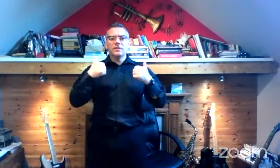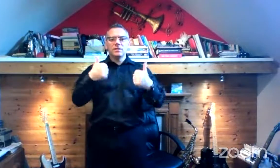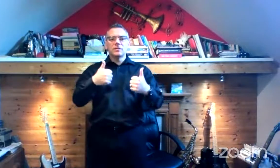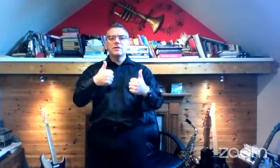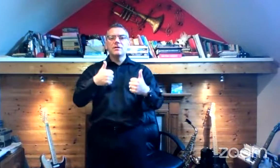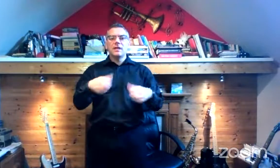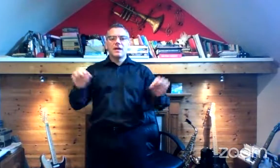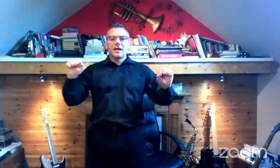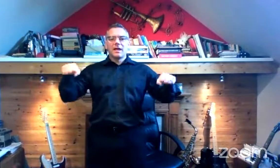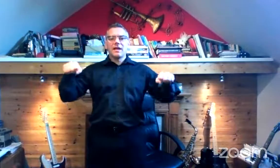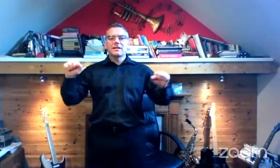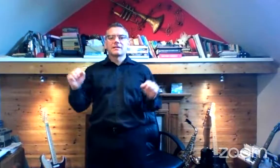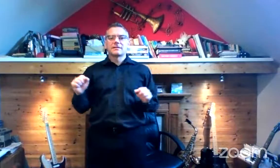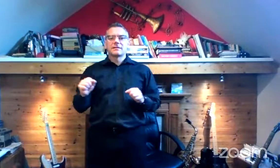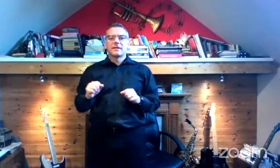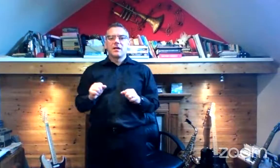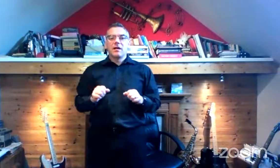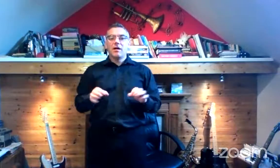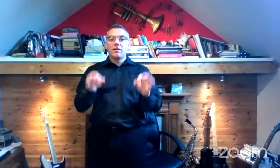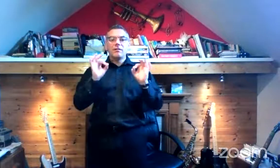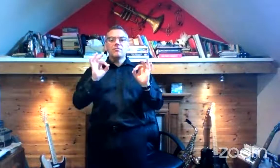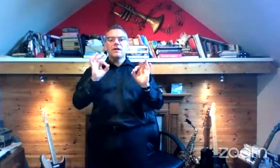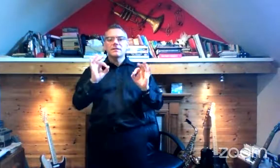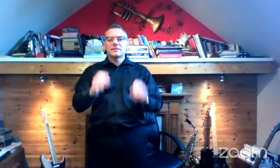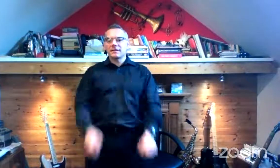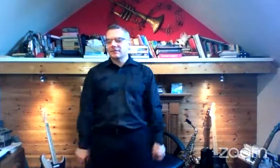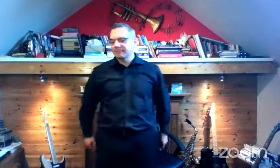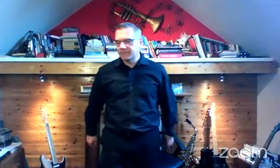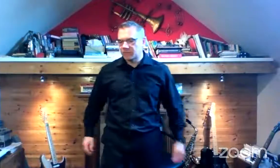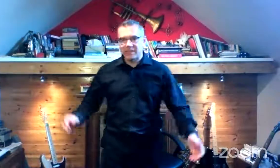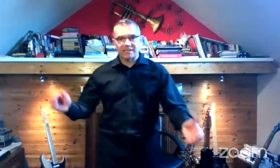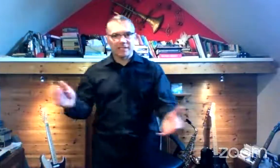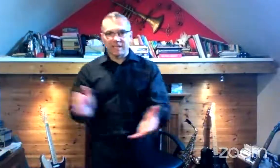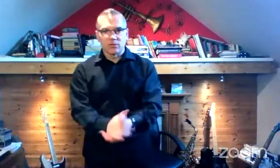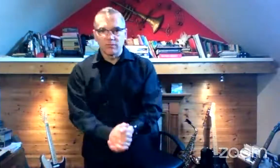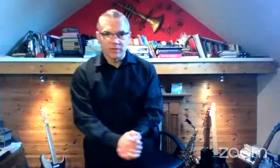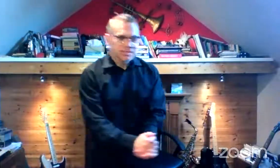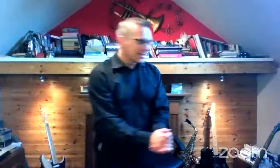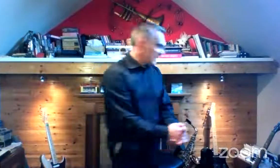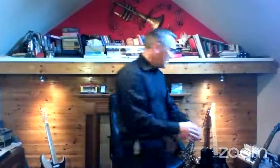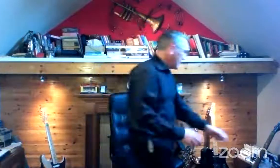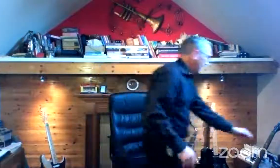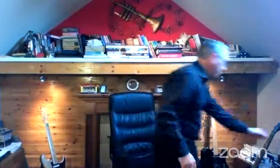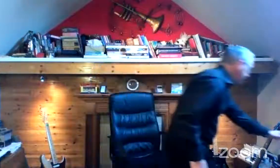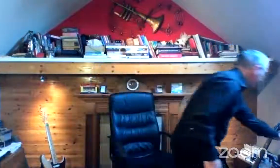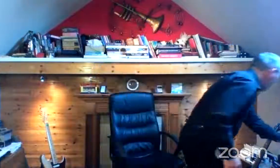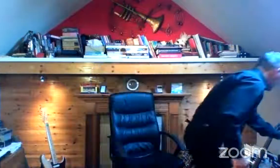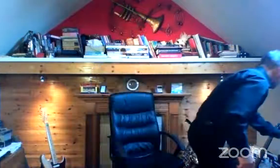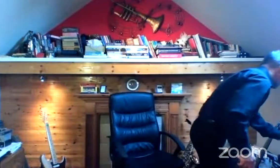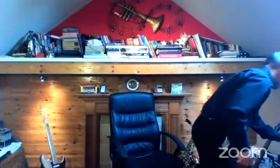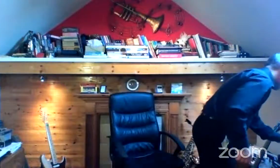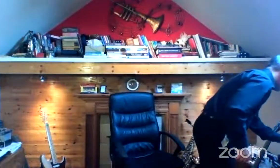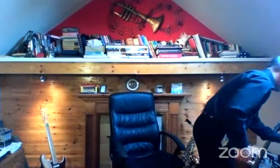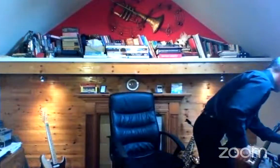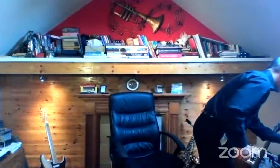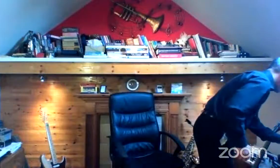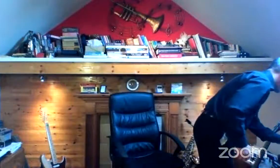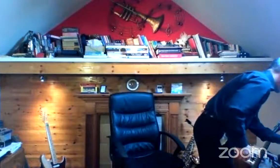feel good? Hey, all right now. So that's all we've got today. Let's have a look at that part of it very